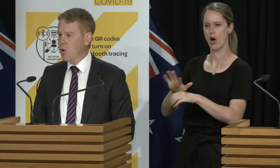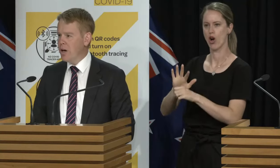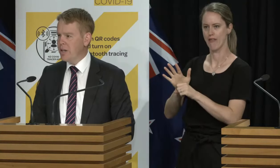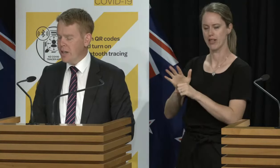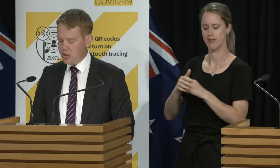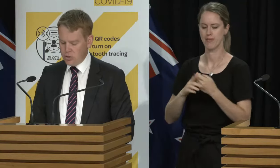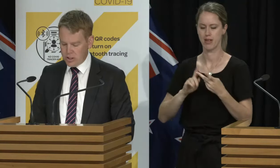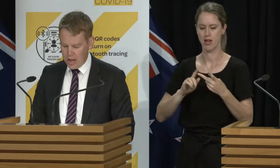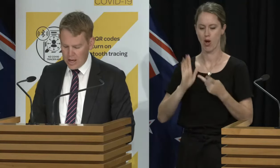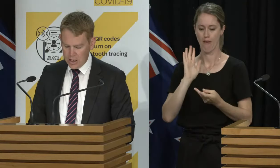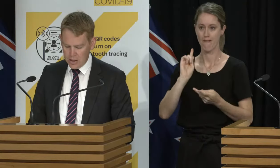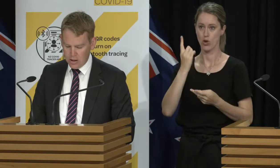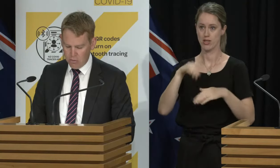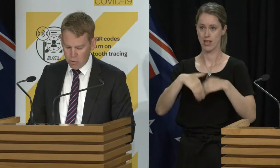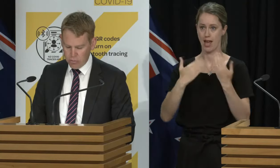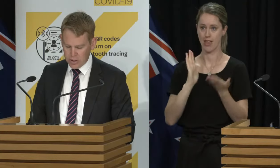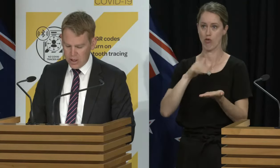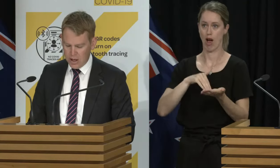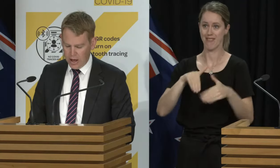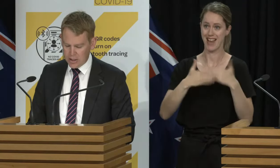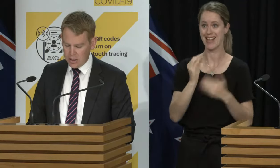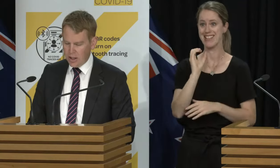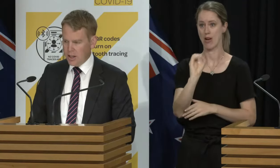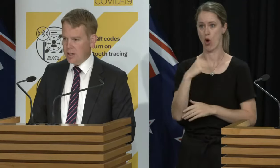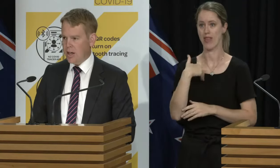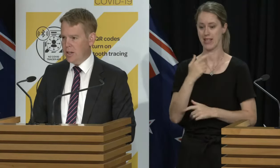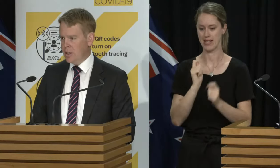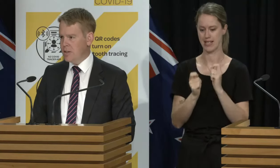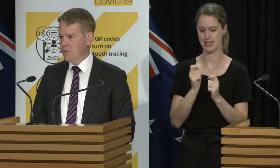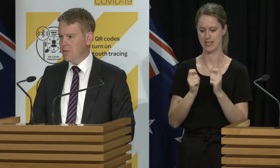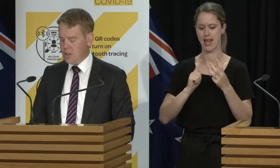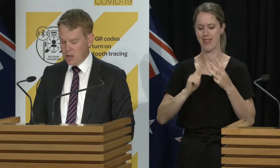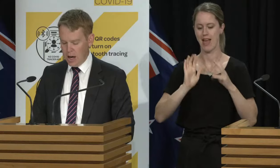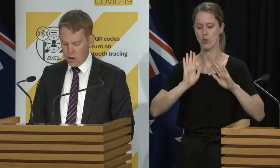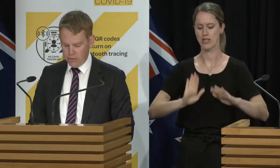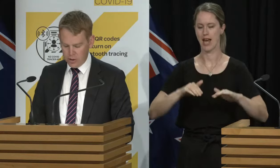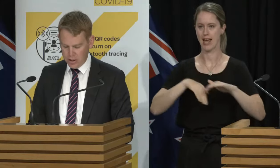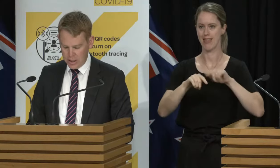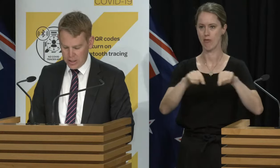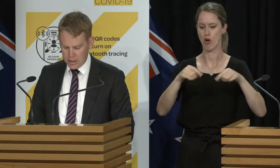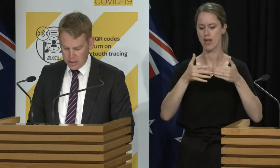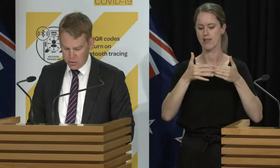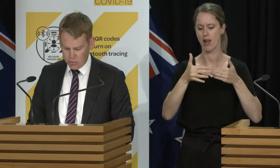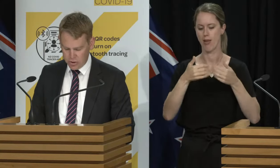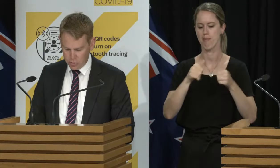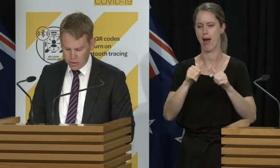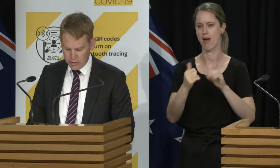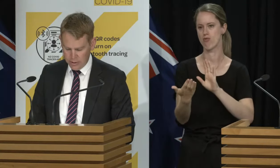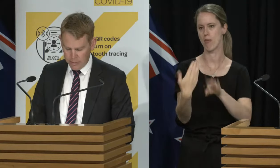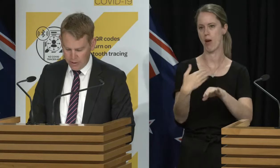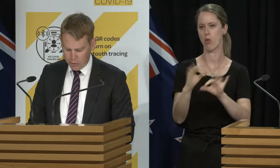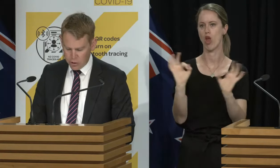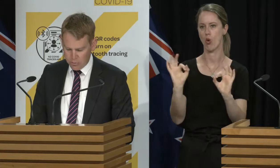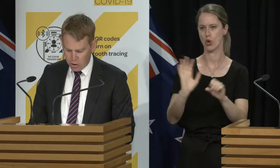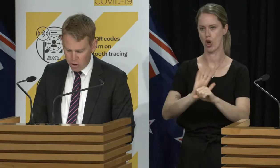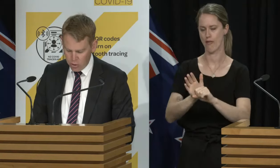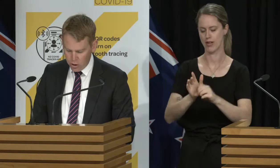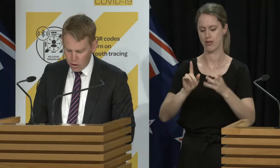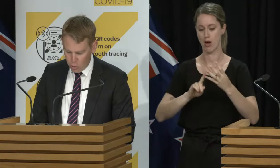are required now to stay in their rooms until they get a negative COVID-19 test result. And